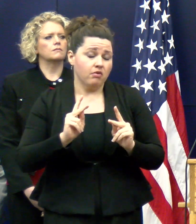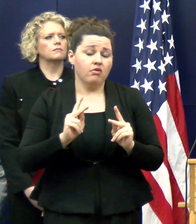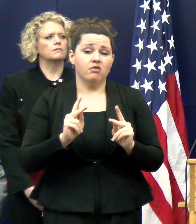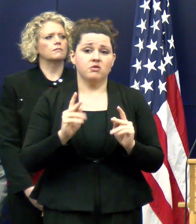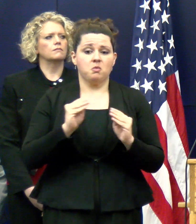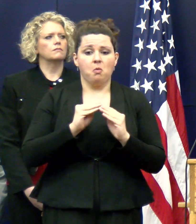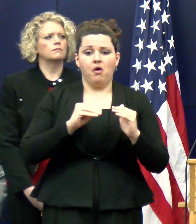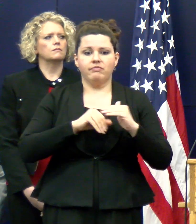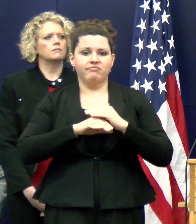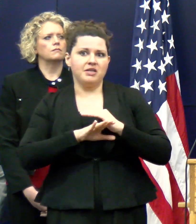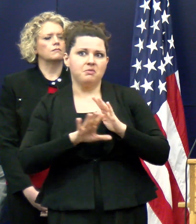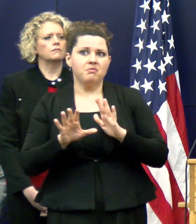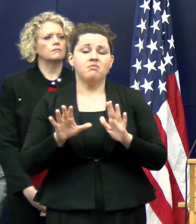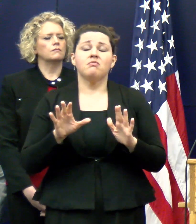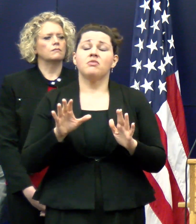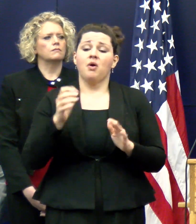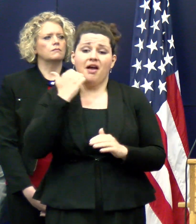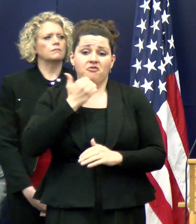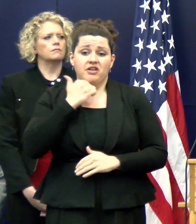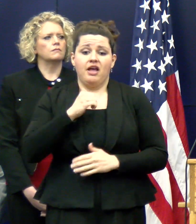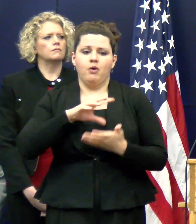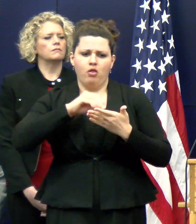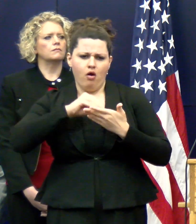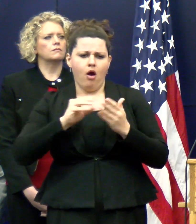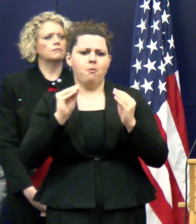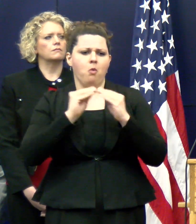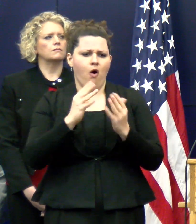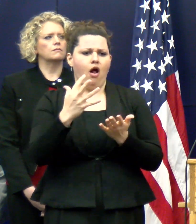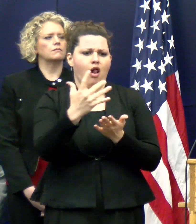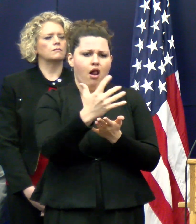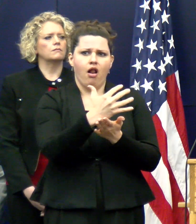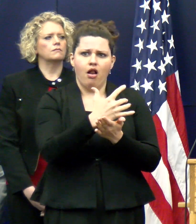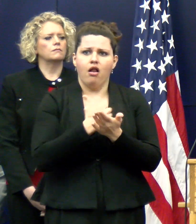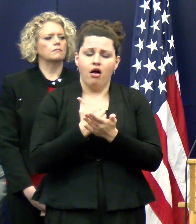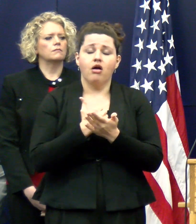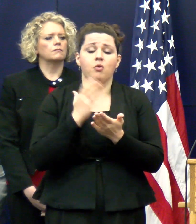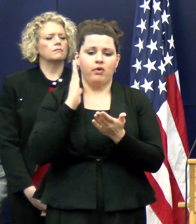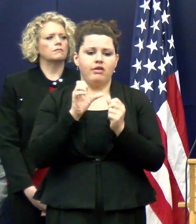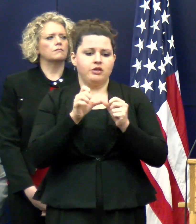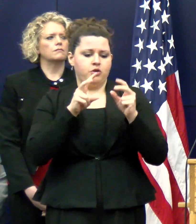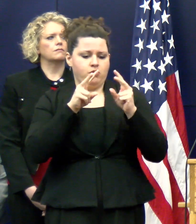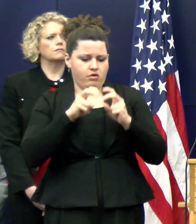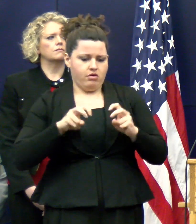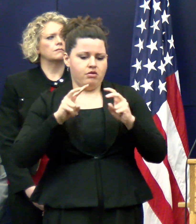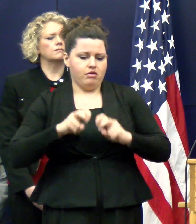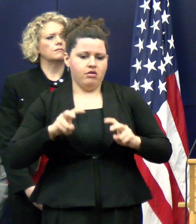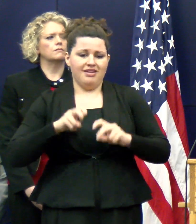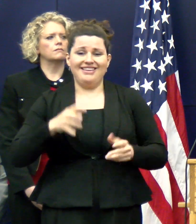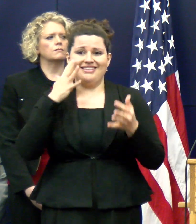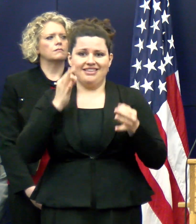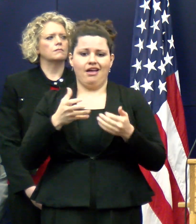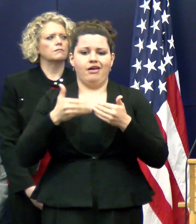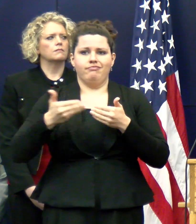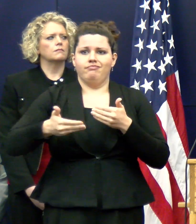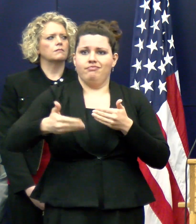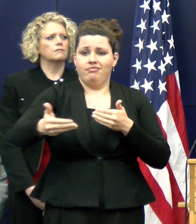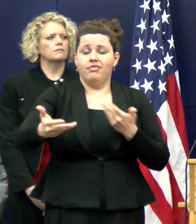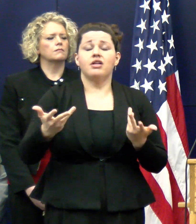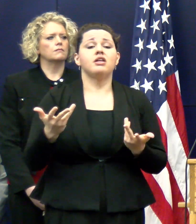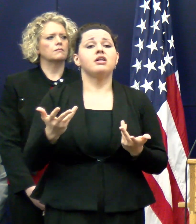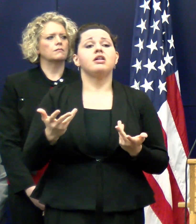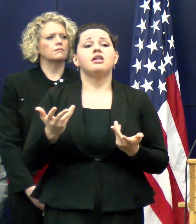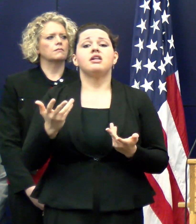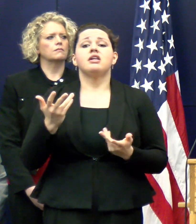accessible. So I think every day we're learning more, and we'll continue to assess and make decisions going forward. The big,